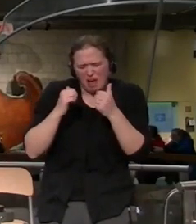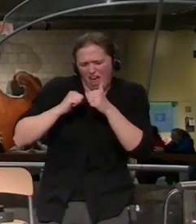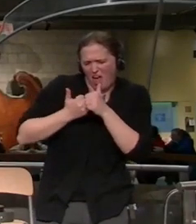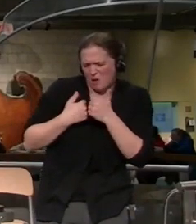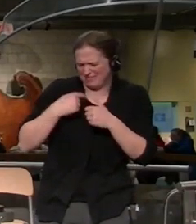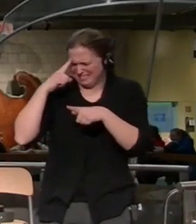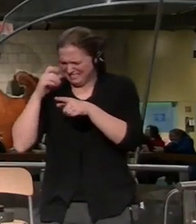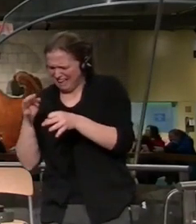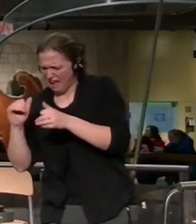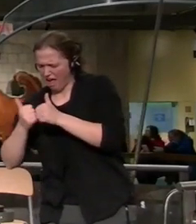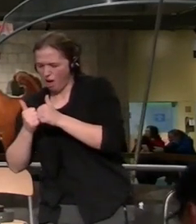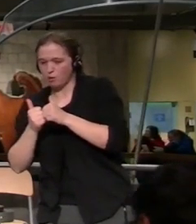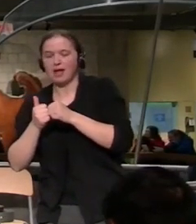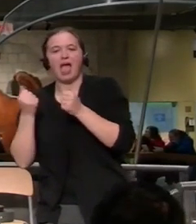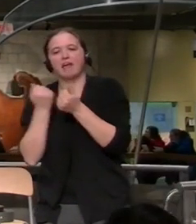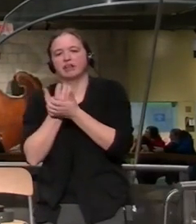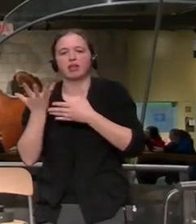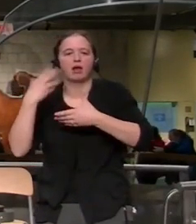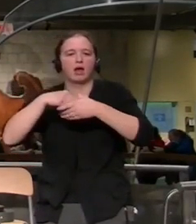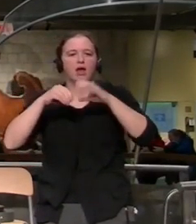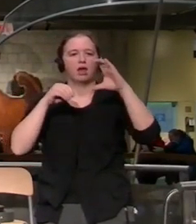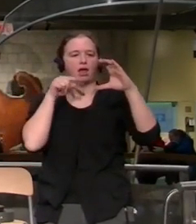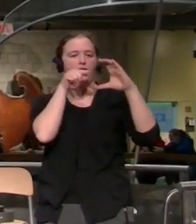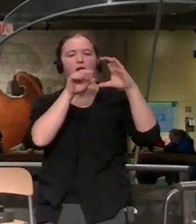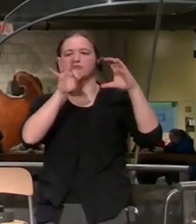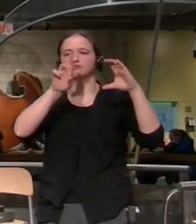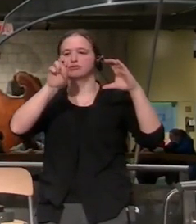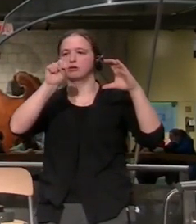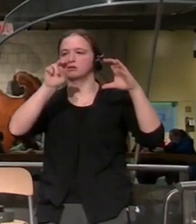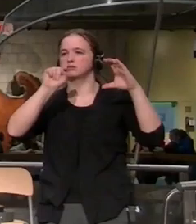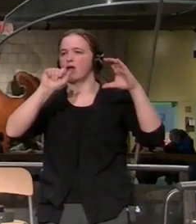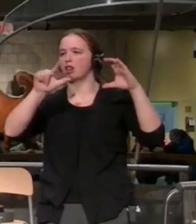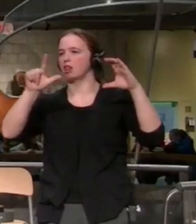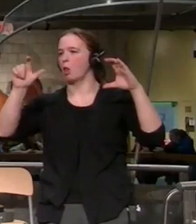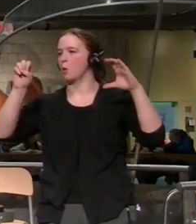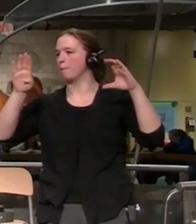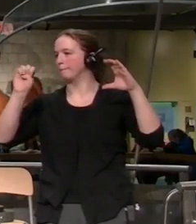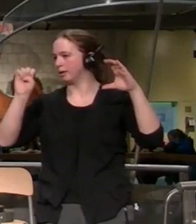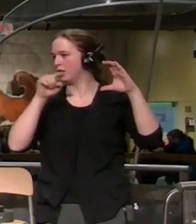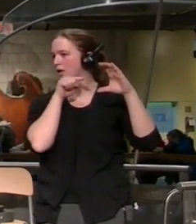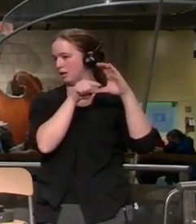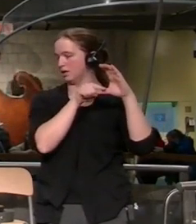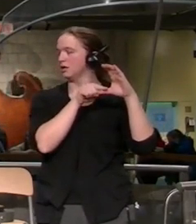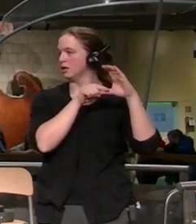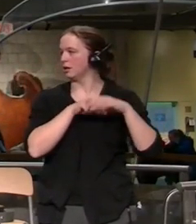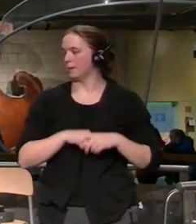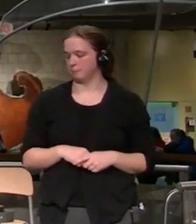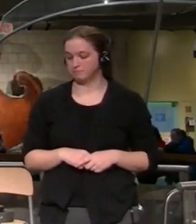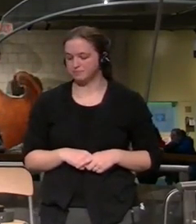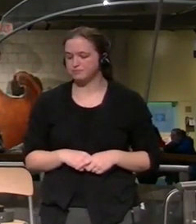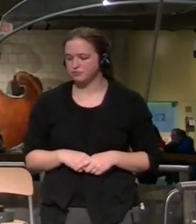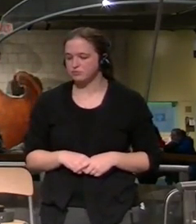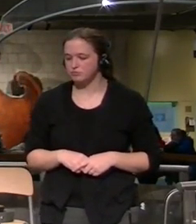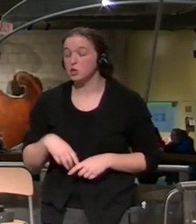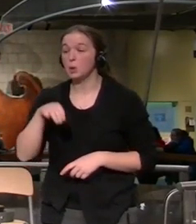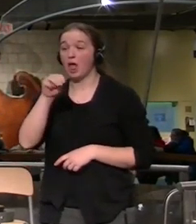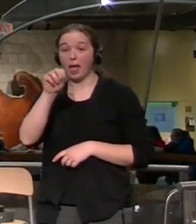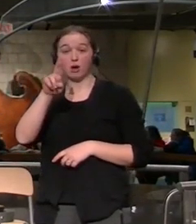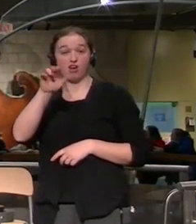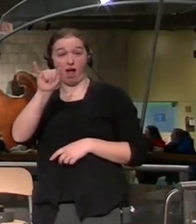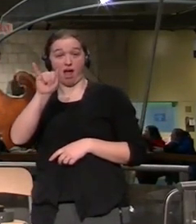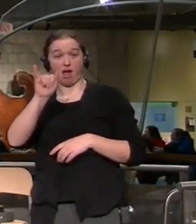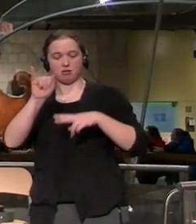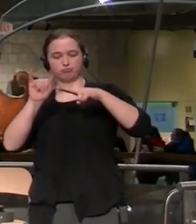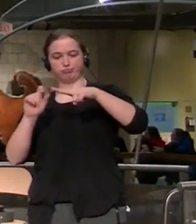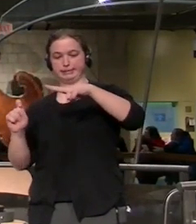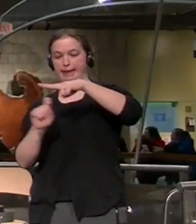our work, we're really interested in the frontal lobe. This is an example of a task we use in our lab. So we put people in the MRI scanner, and we show them these